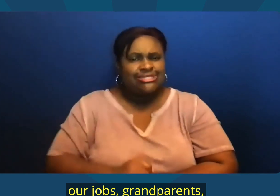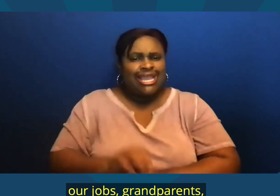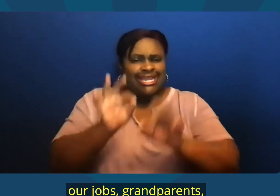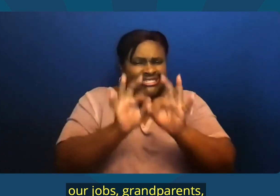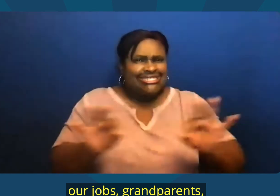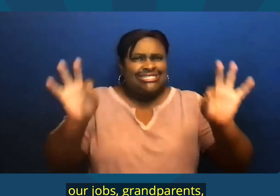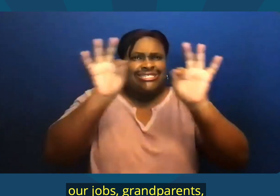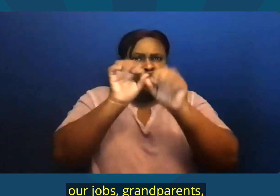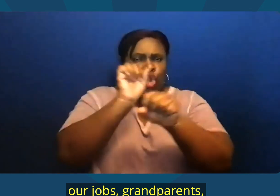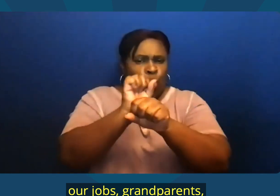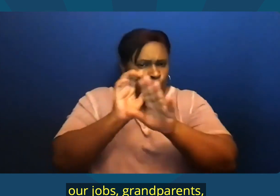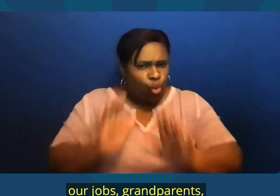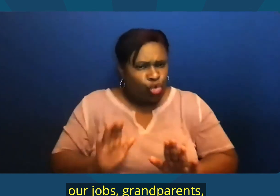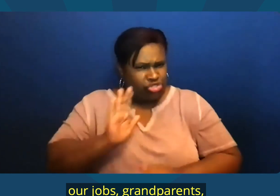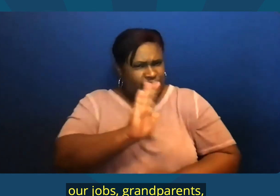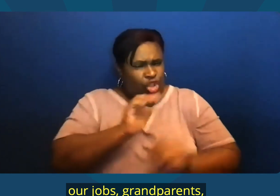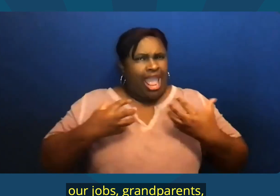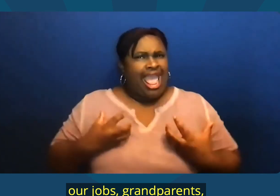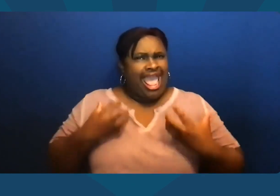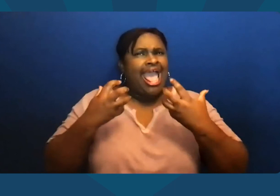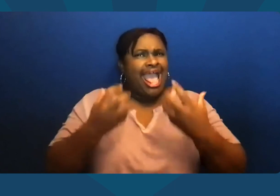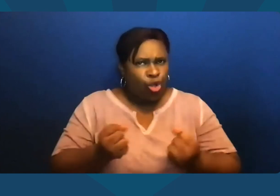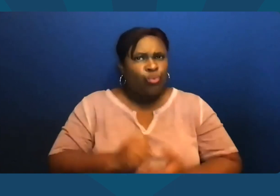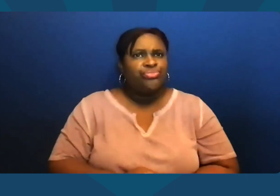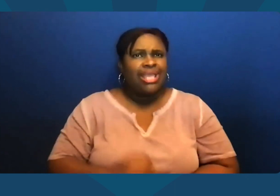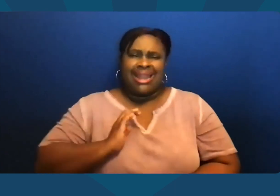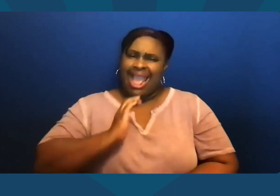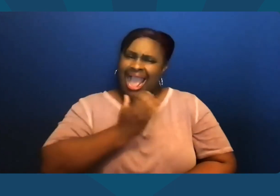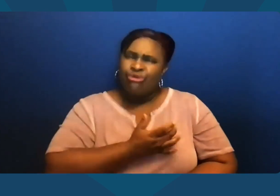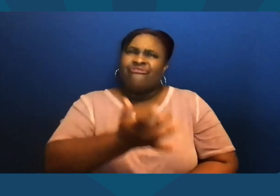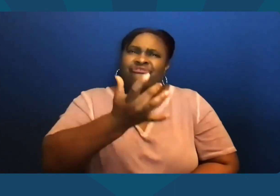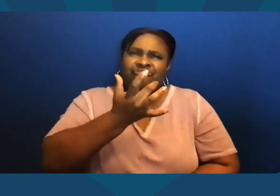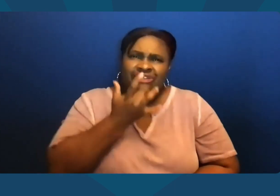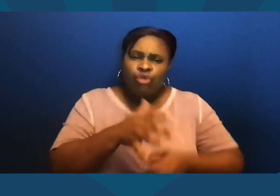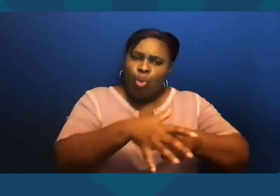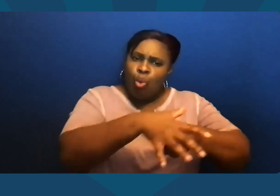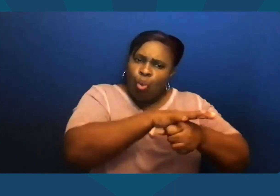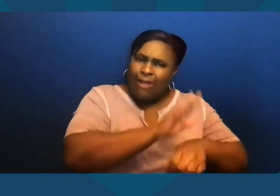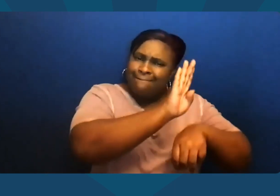grandparents, essential workers' health, and our favorite local businesses.